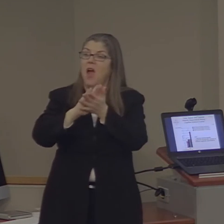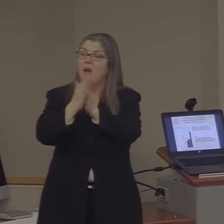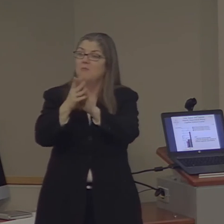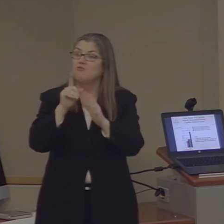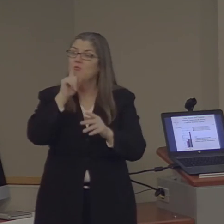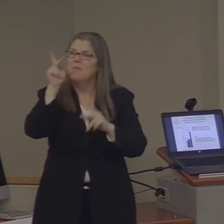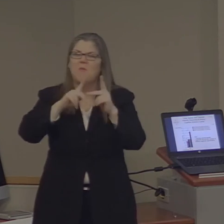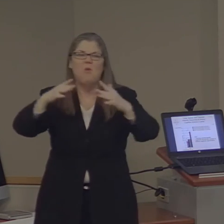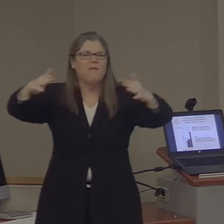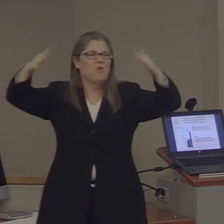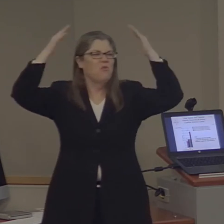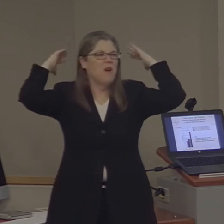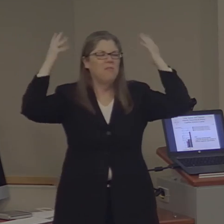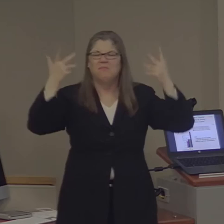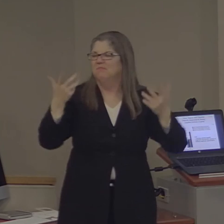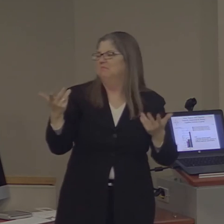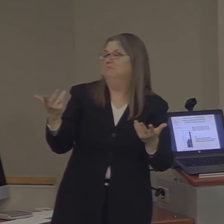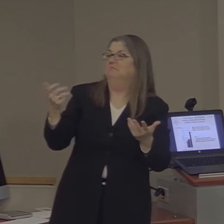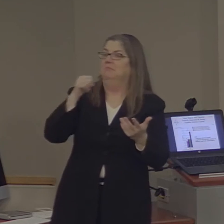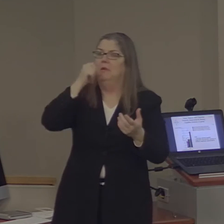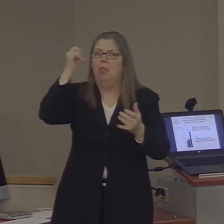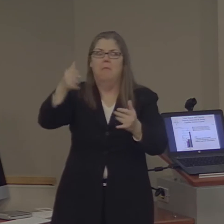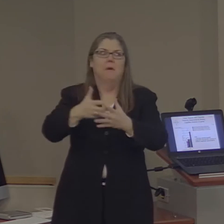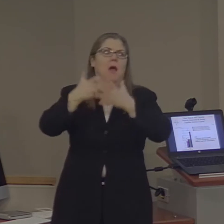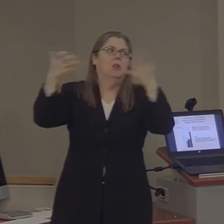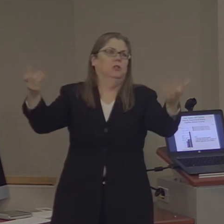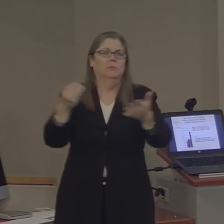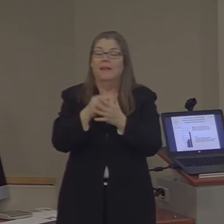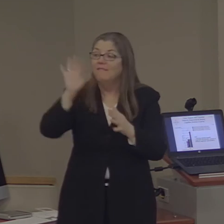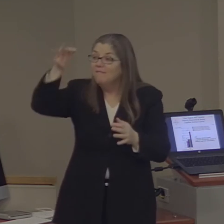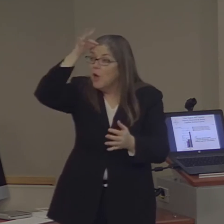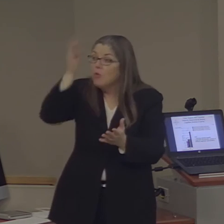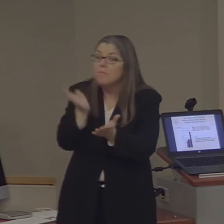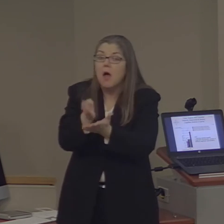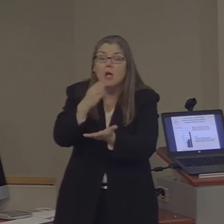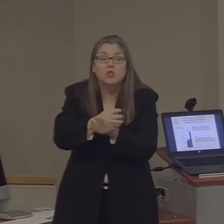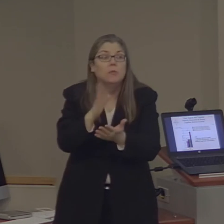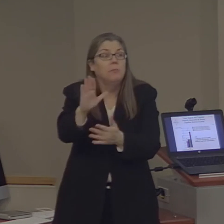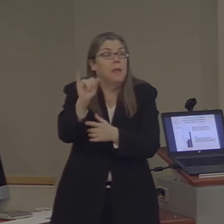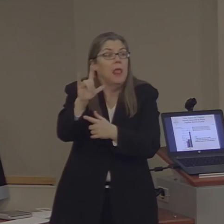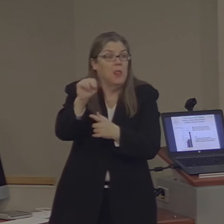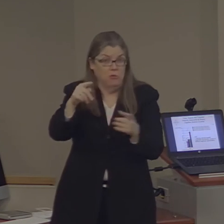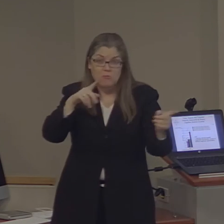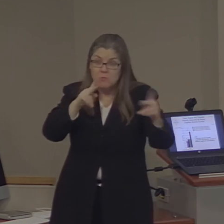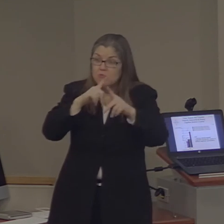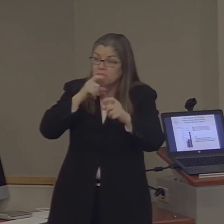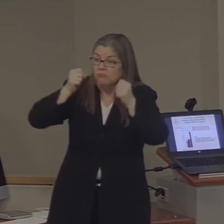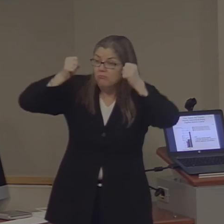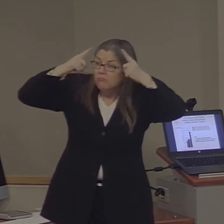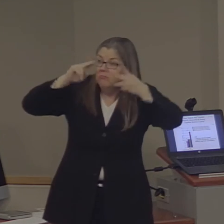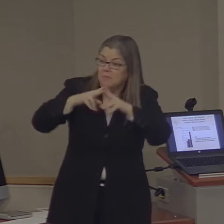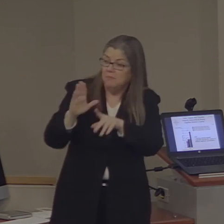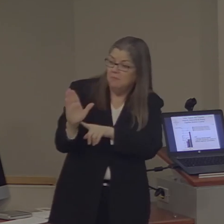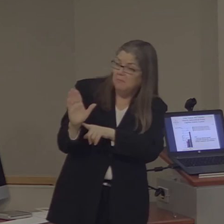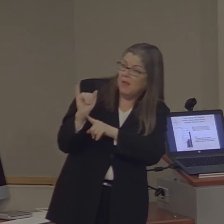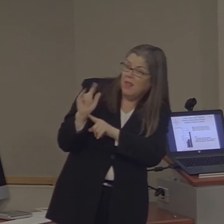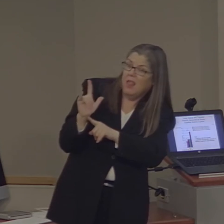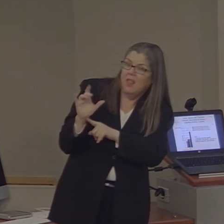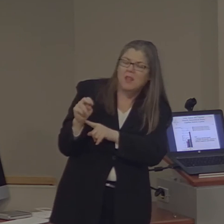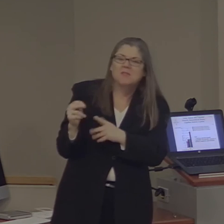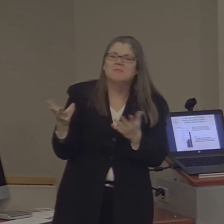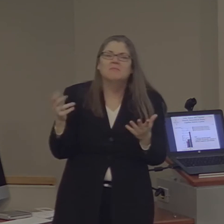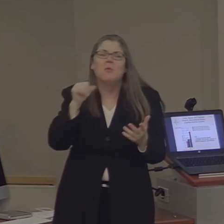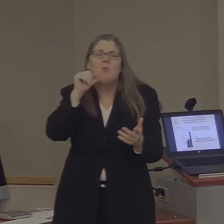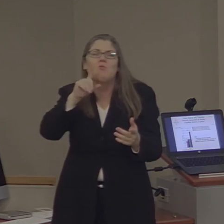federal budget, they often don't have any understanding of how much a billion really is. In fact, sinisterly, a lot of people